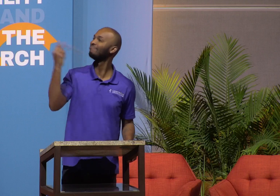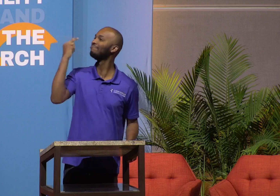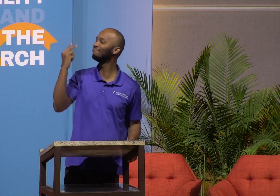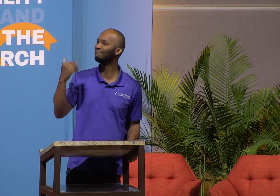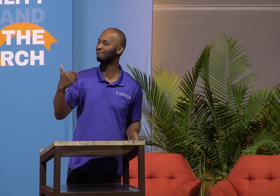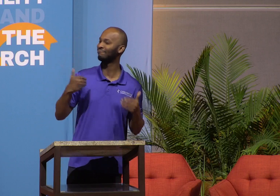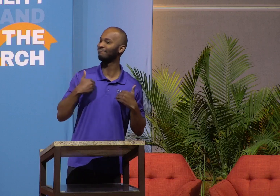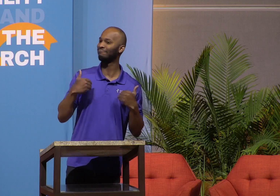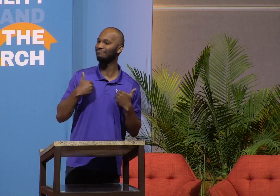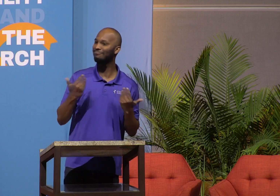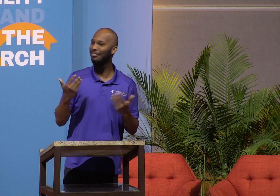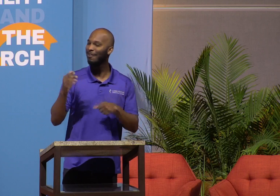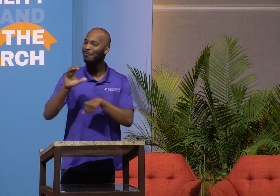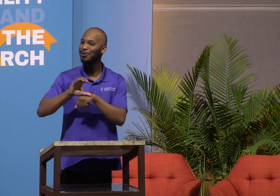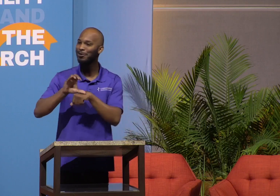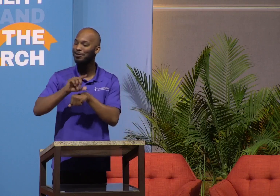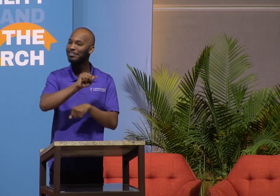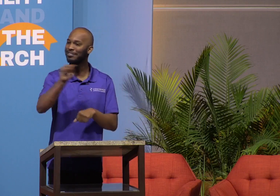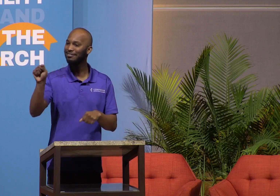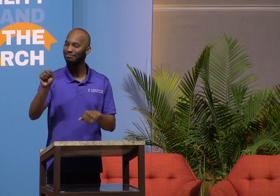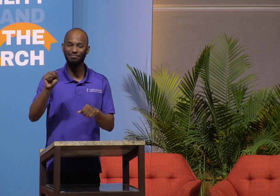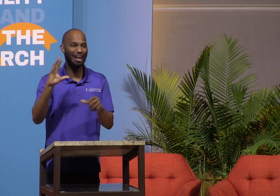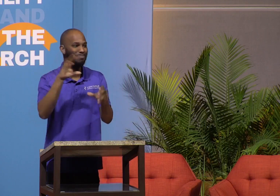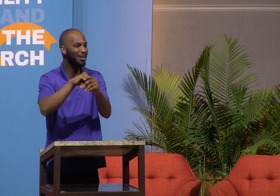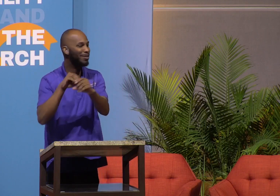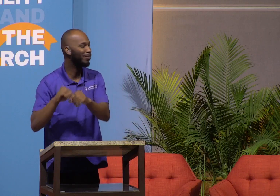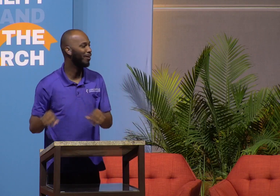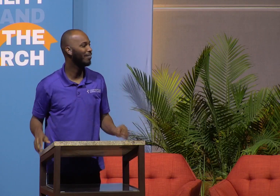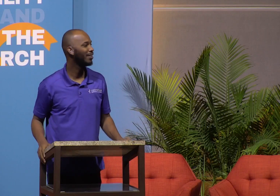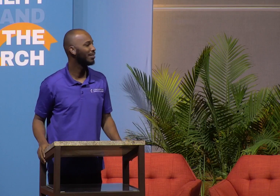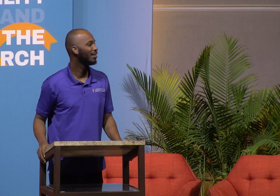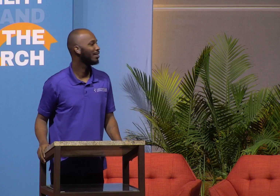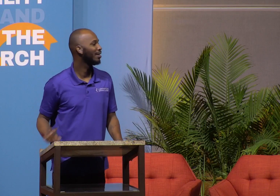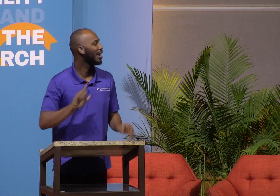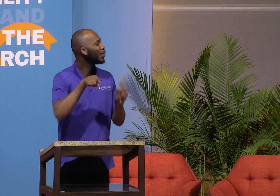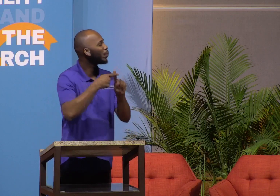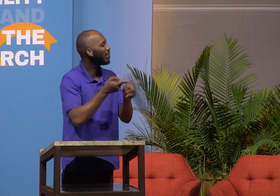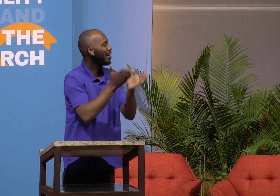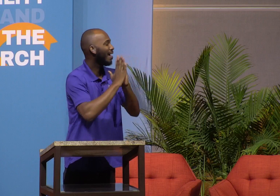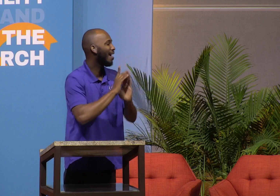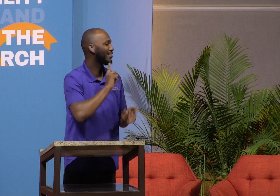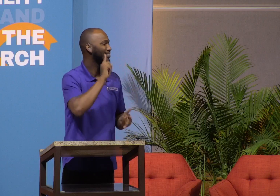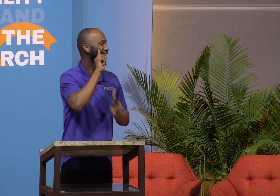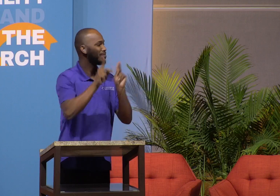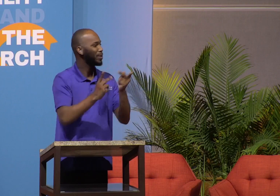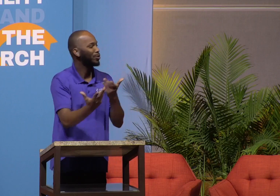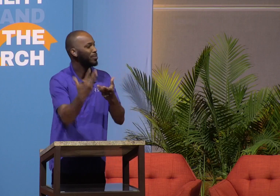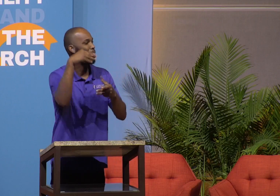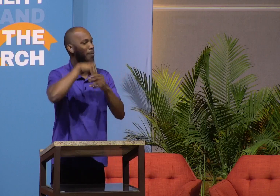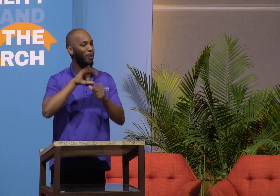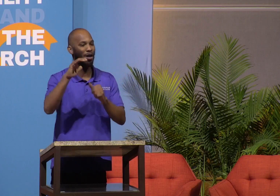Thirdly, we need to look at the inclusivity in worship. They need to be a part of this. When